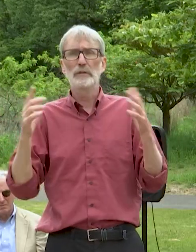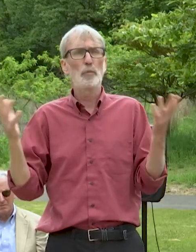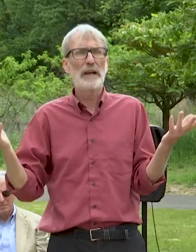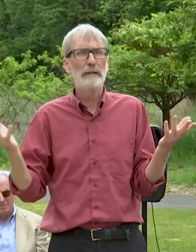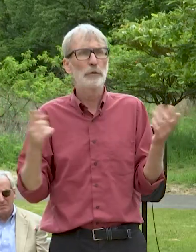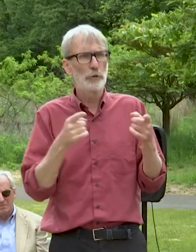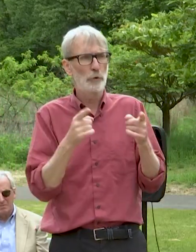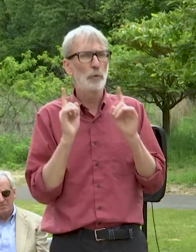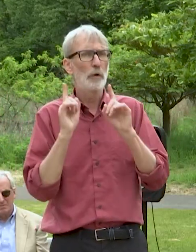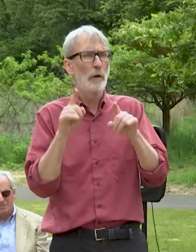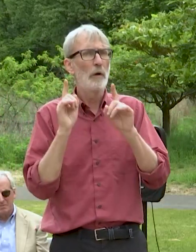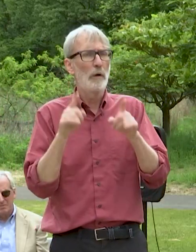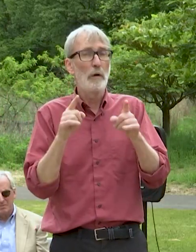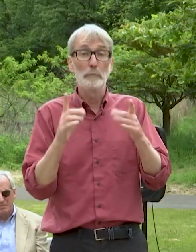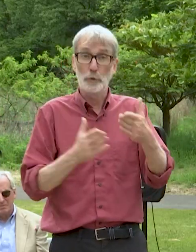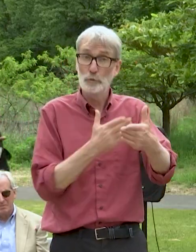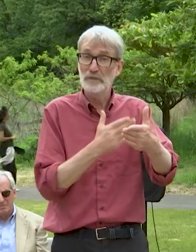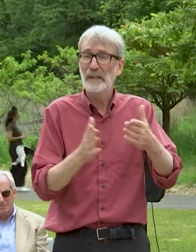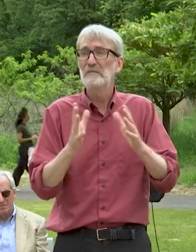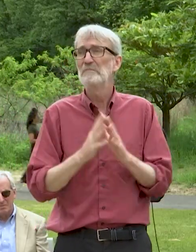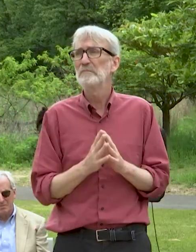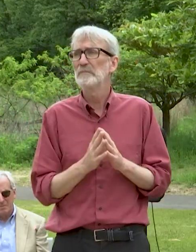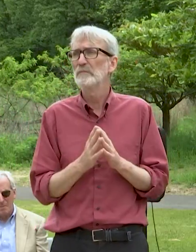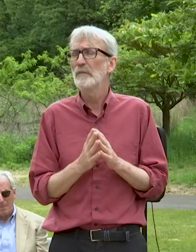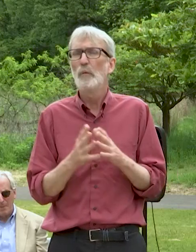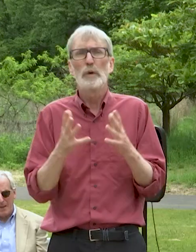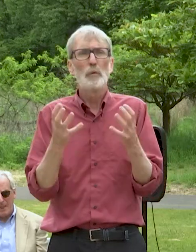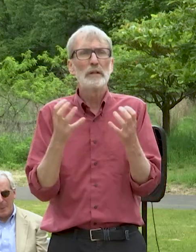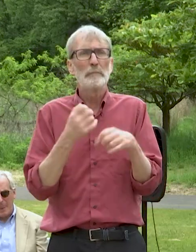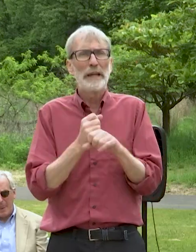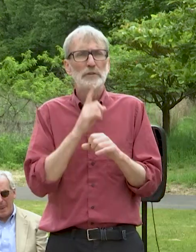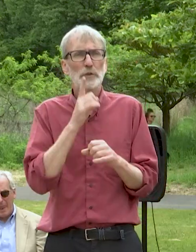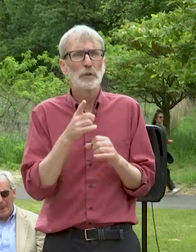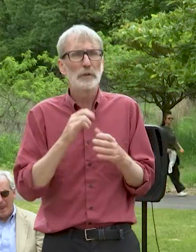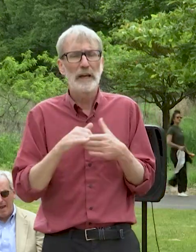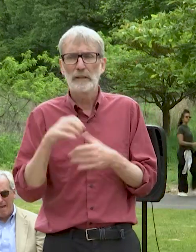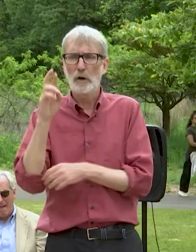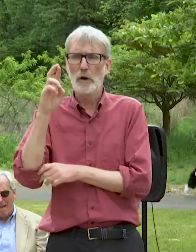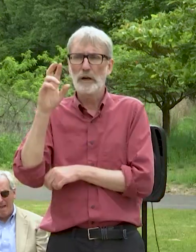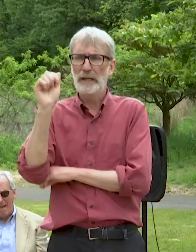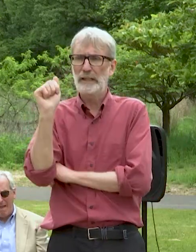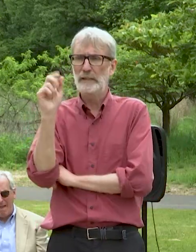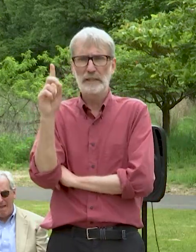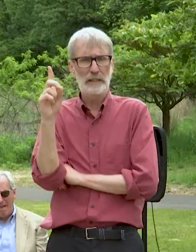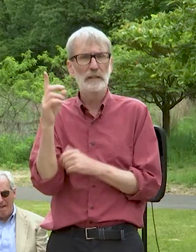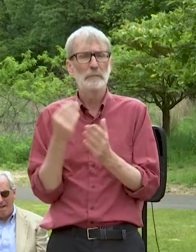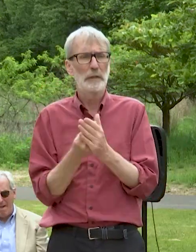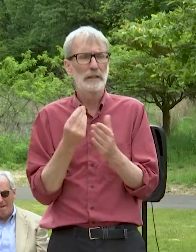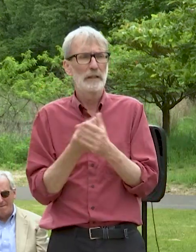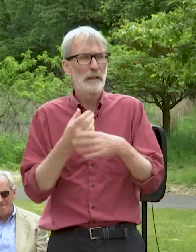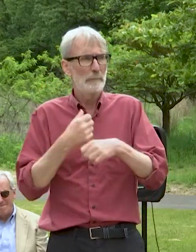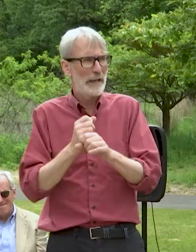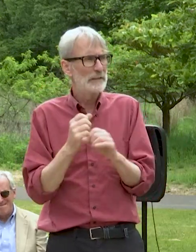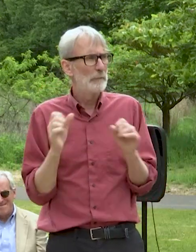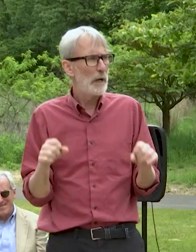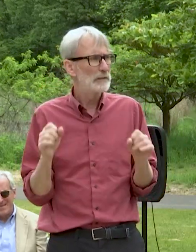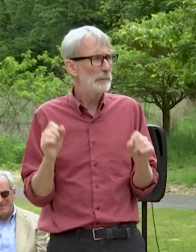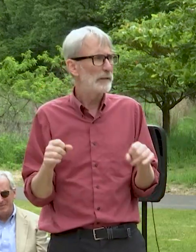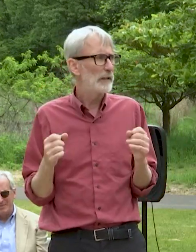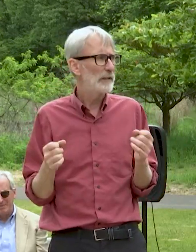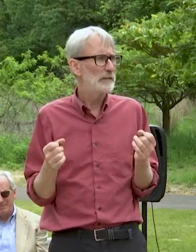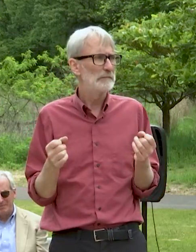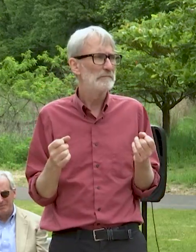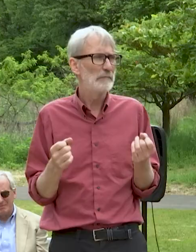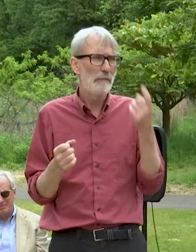to attend, musical venues, we want to ensure that RAD funding creates possibilities